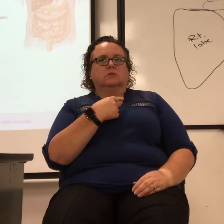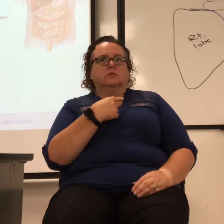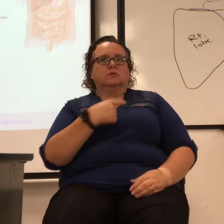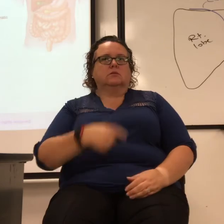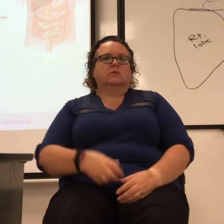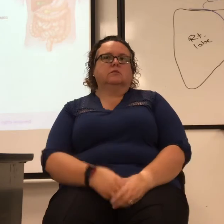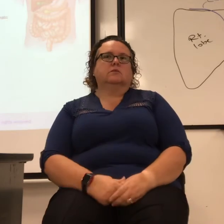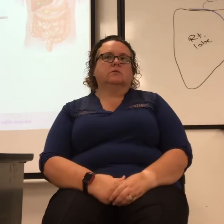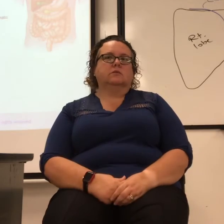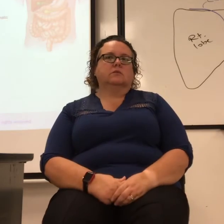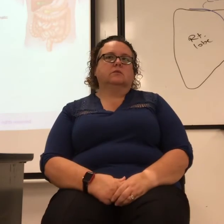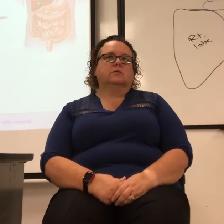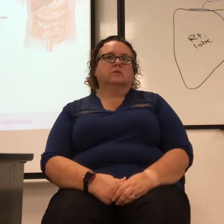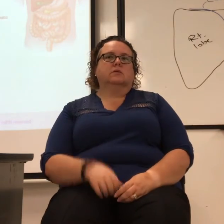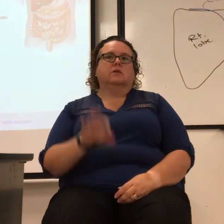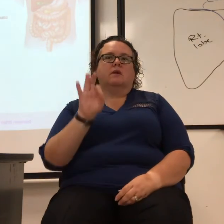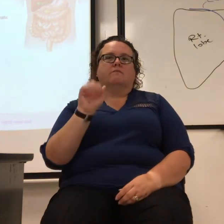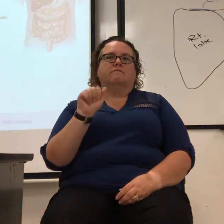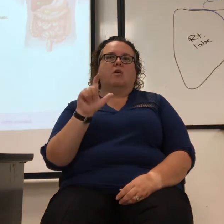falciform.